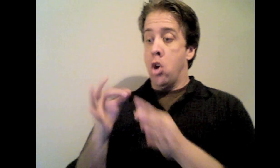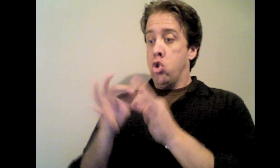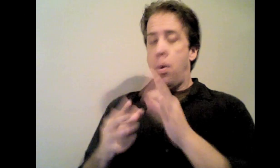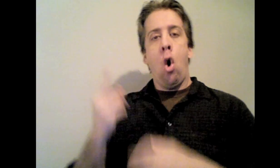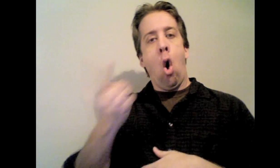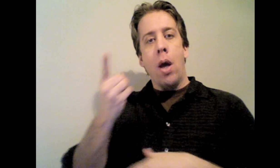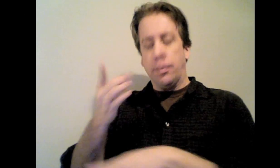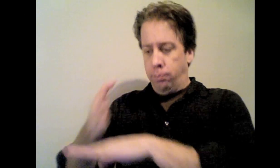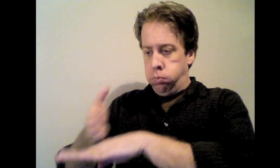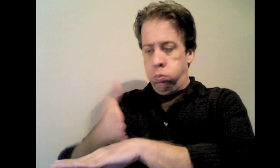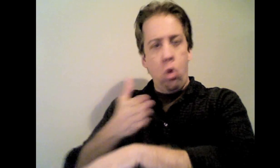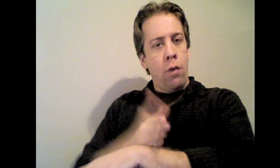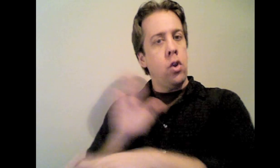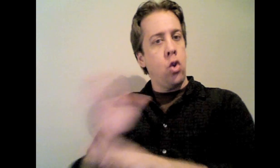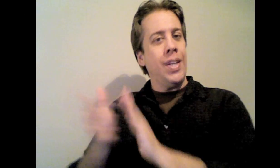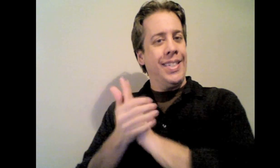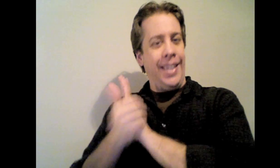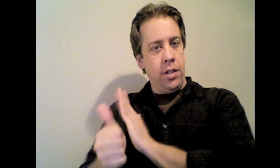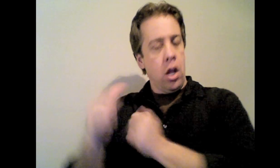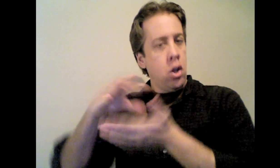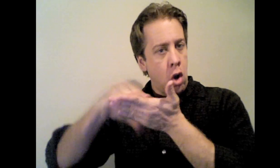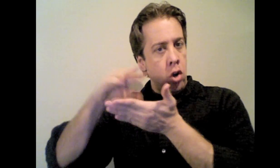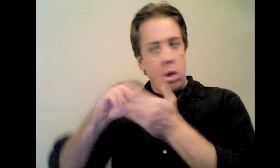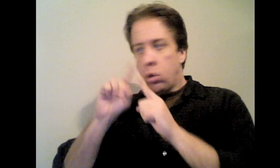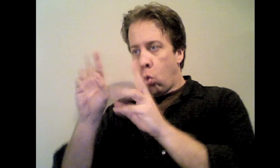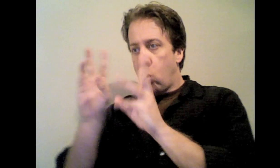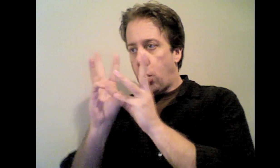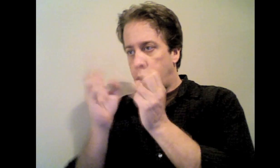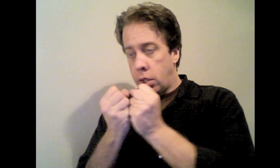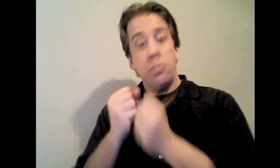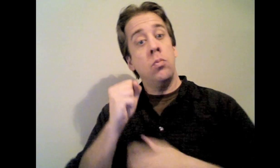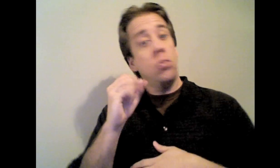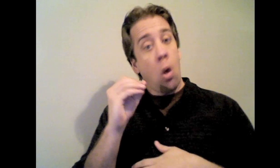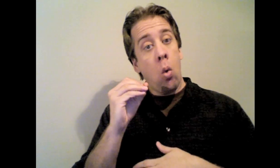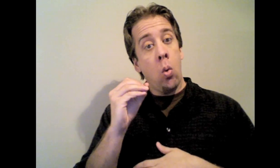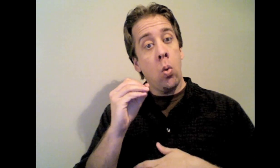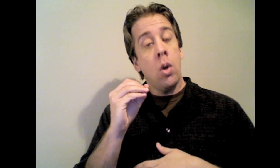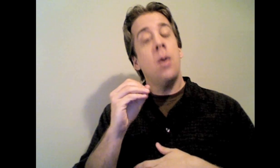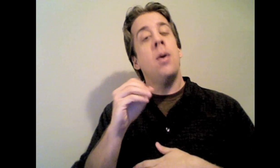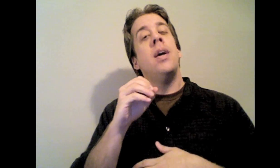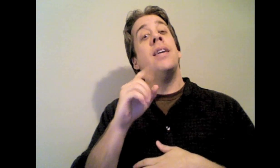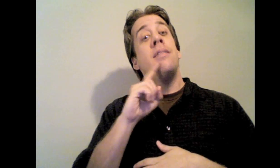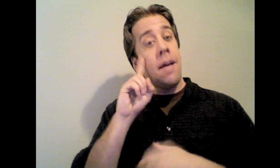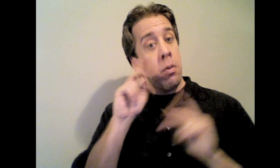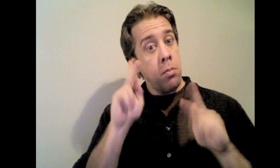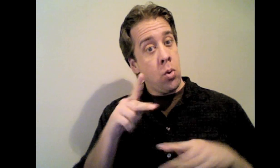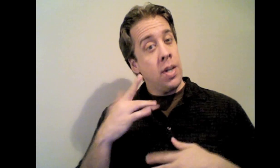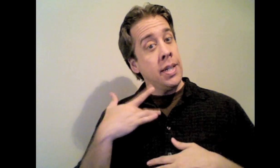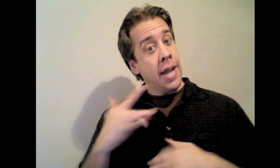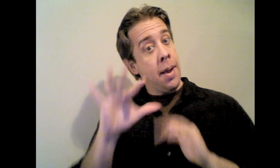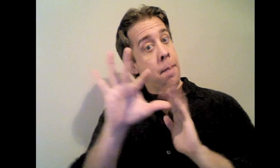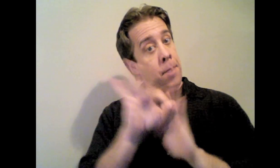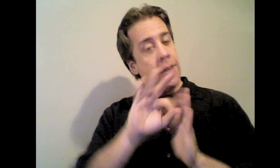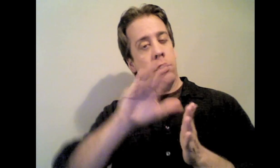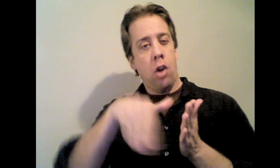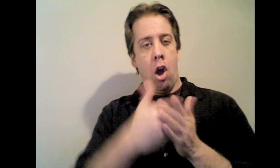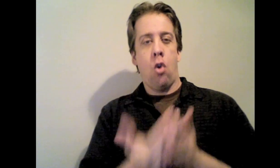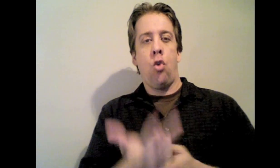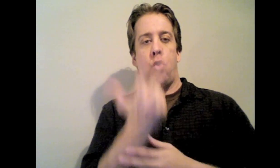deaf. And we want all interpreters to always work on improving their skills by going to workshops. So the deaf person